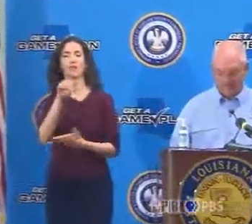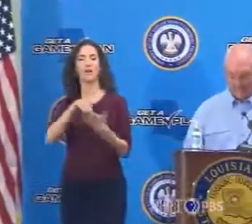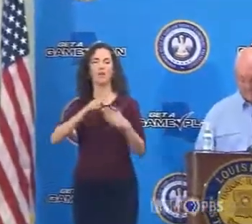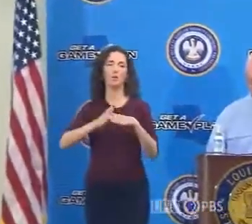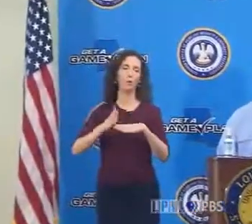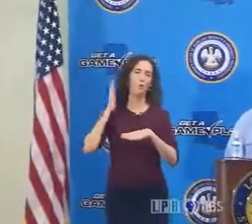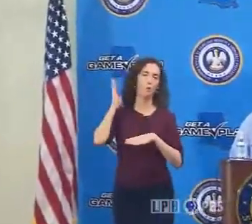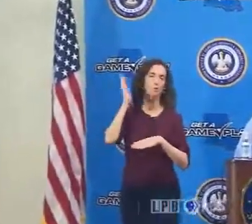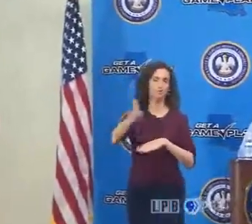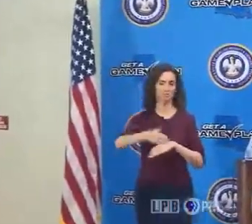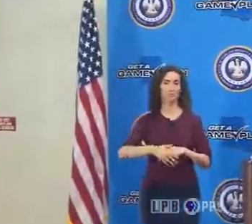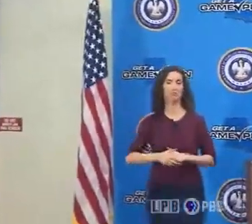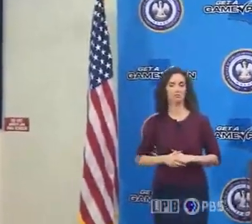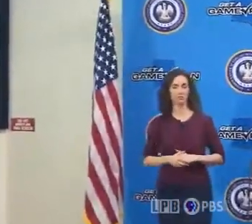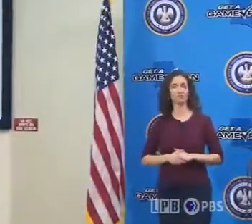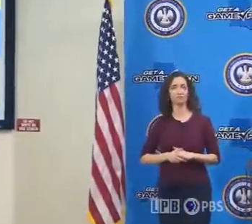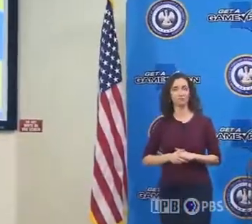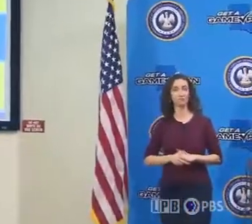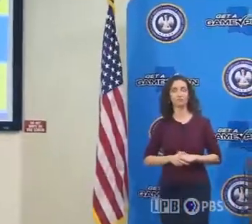pandemic.